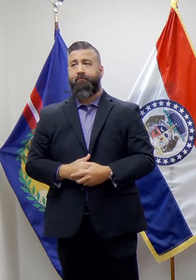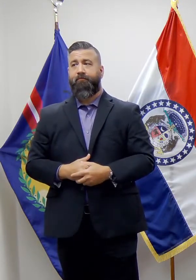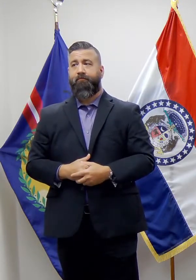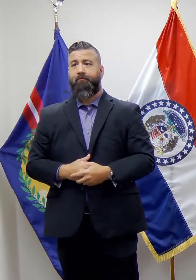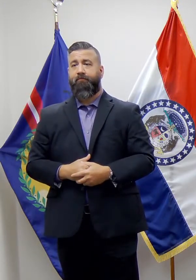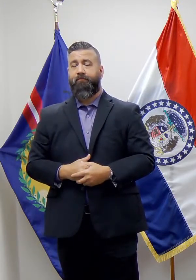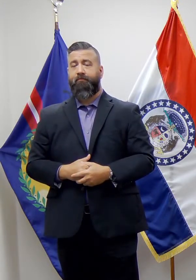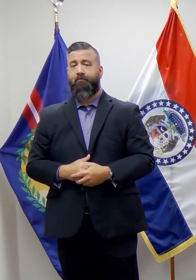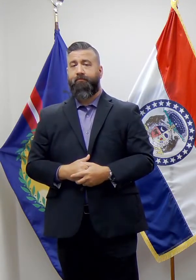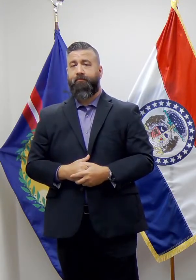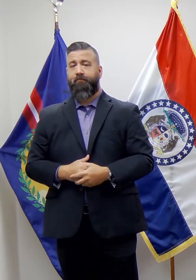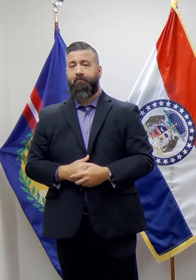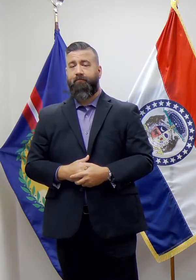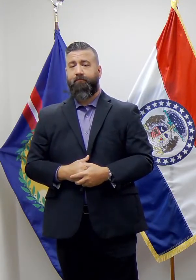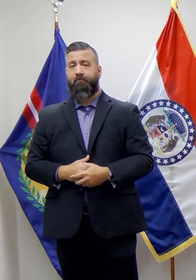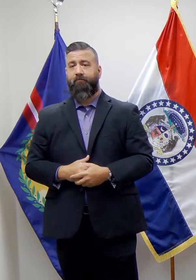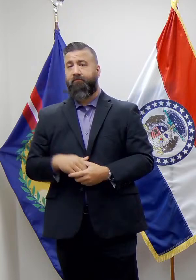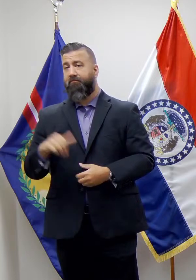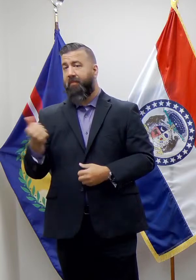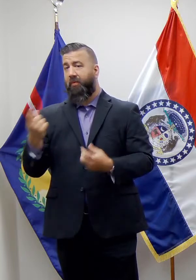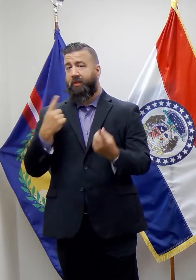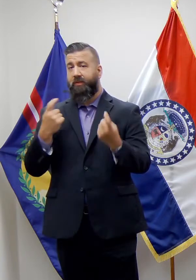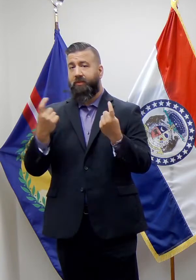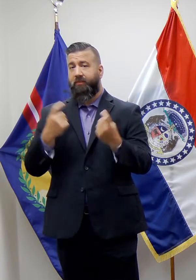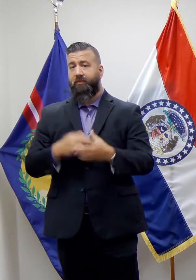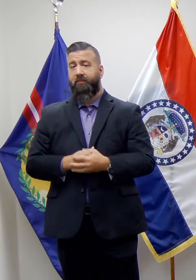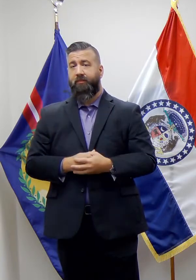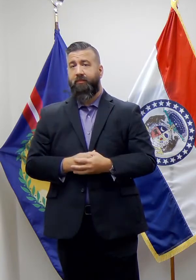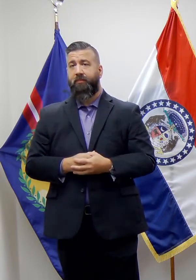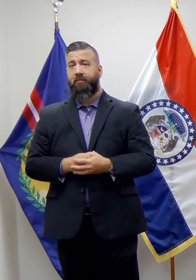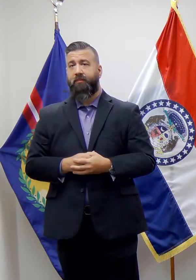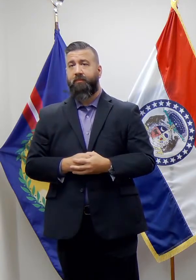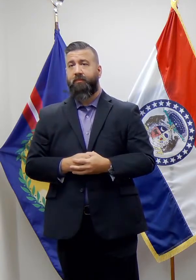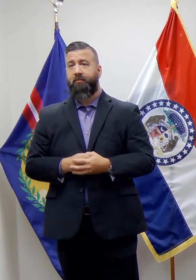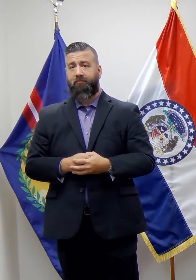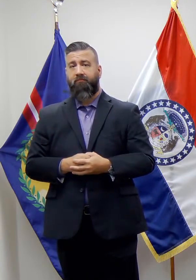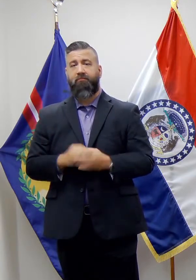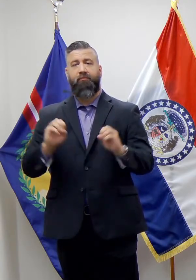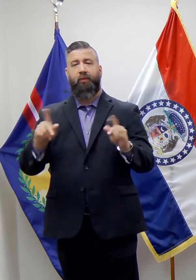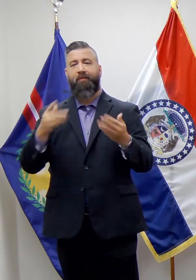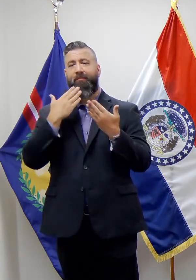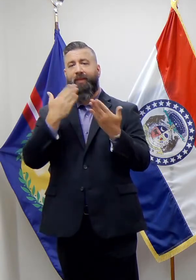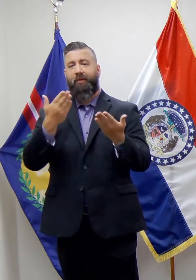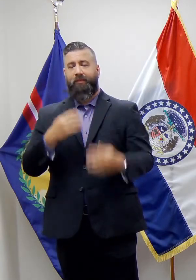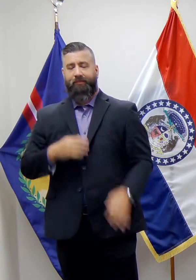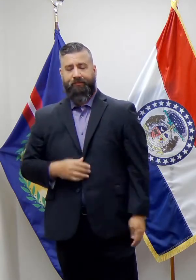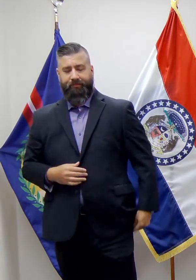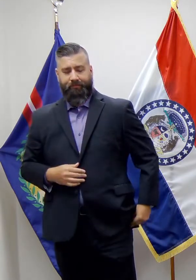Any other questions? Okay, thank you.